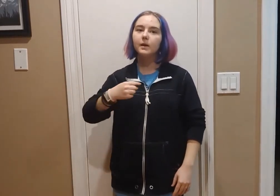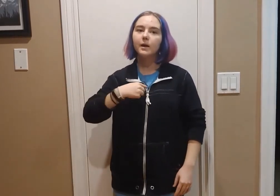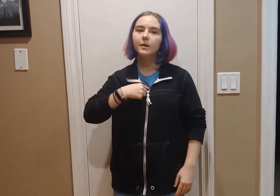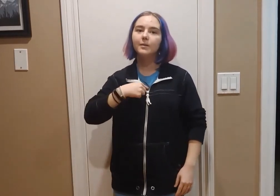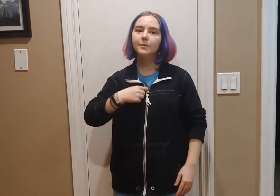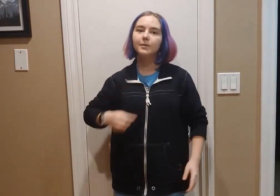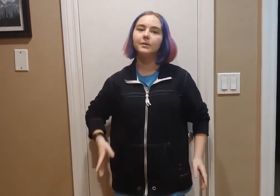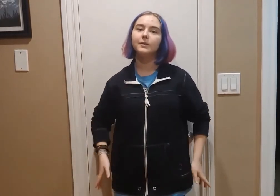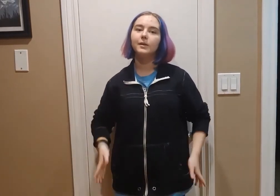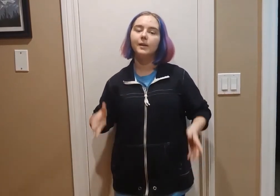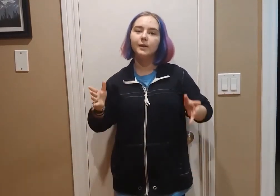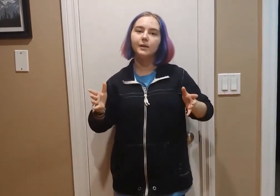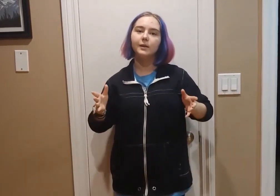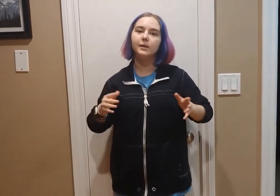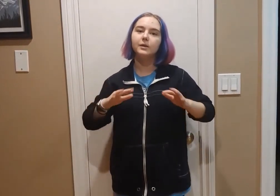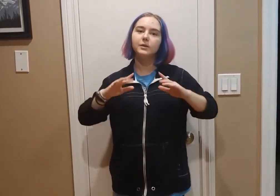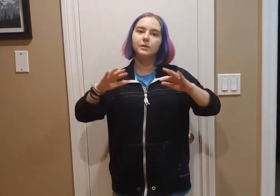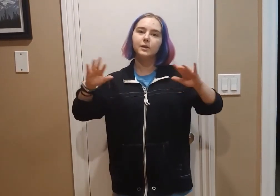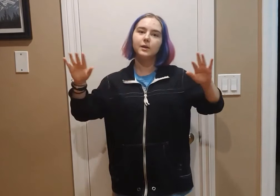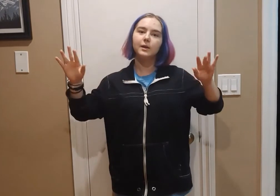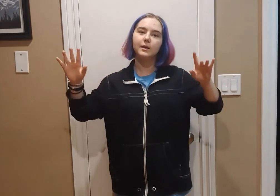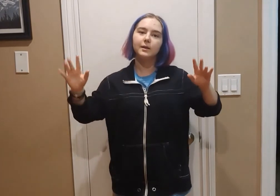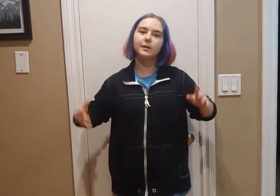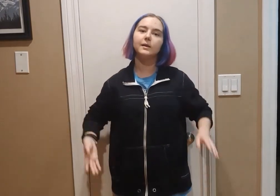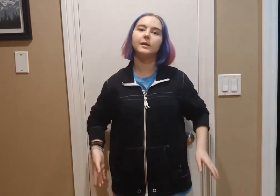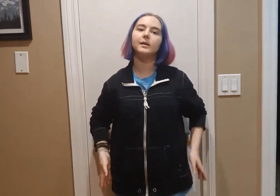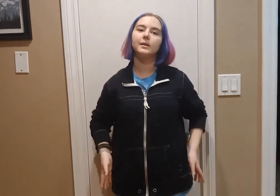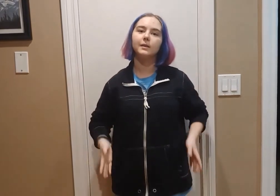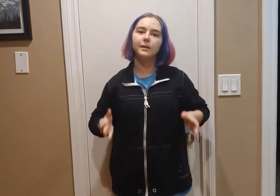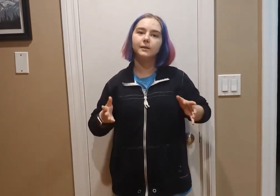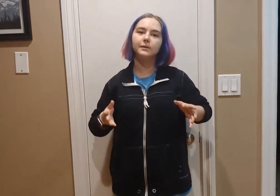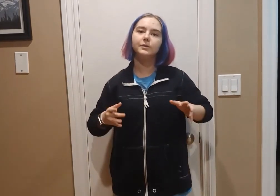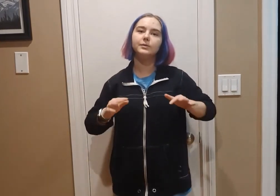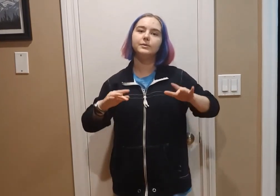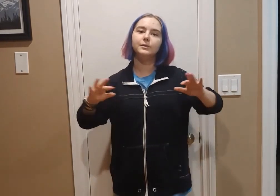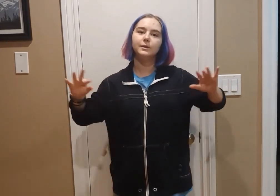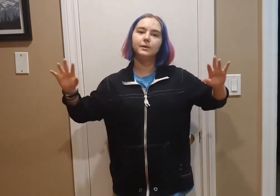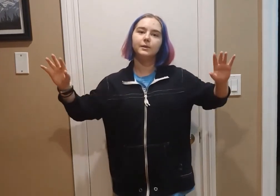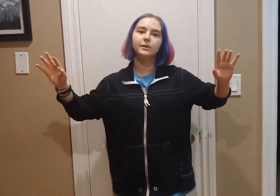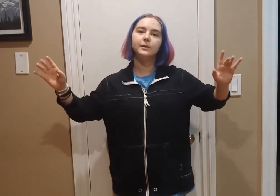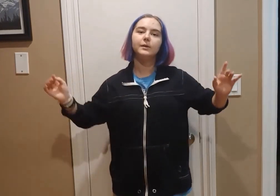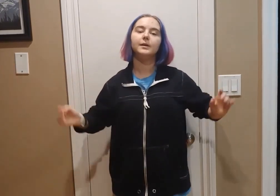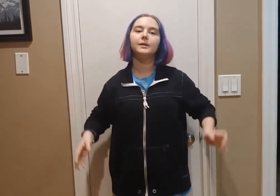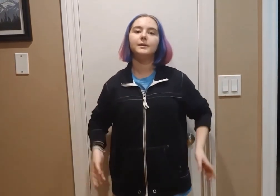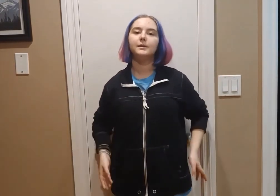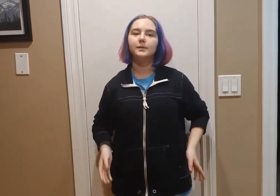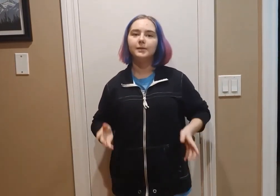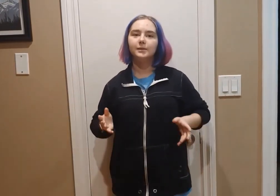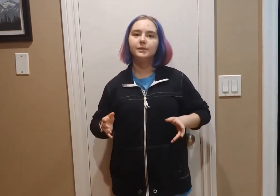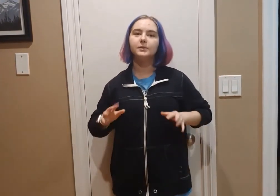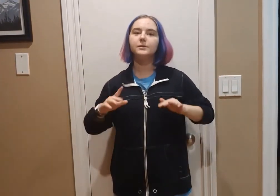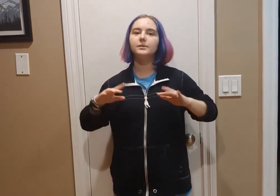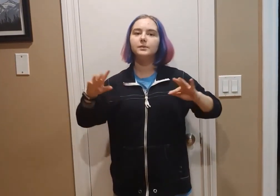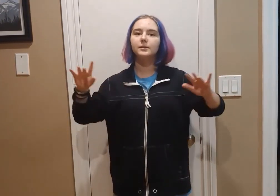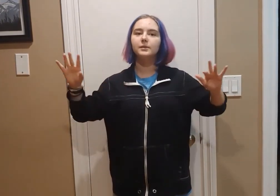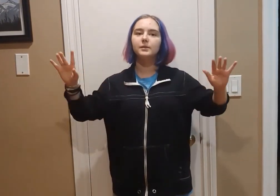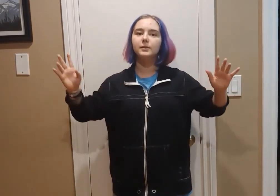I'm gonna let it shine. Let it shine, let it